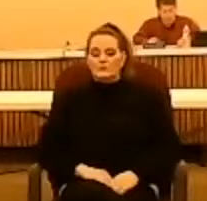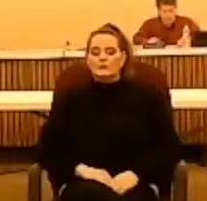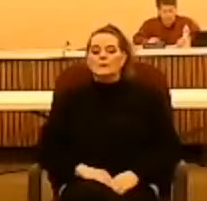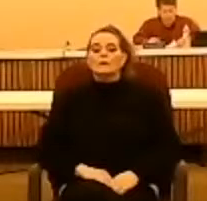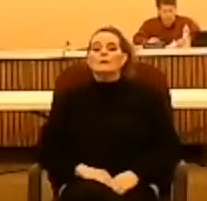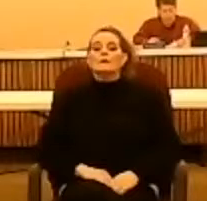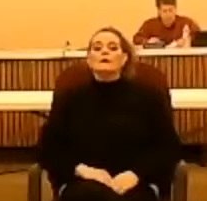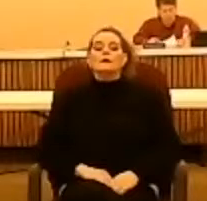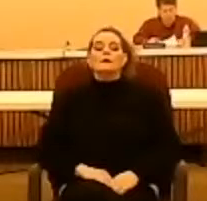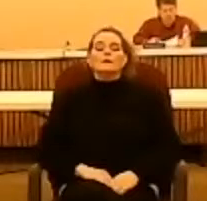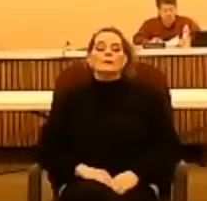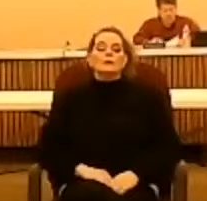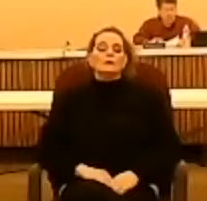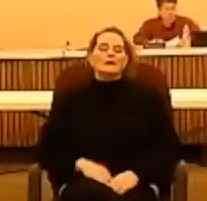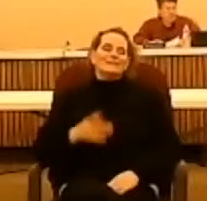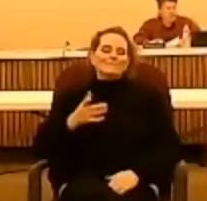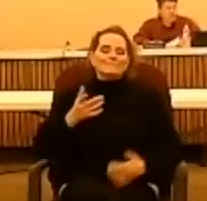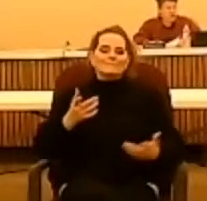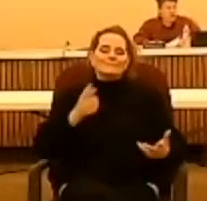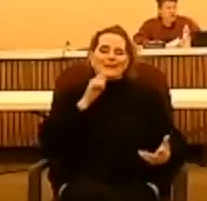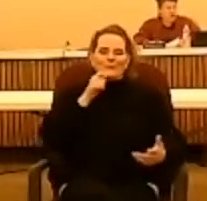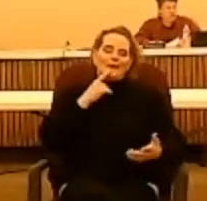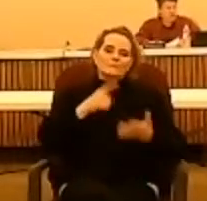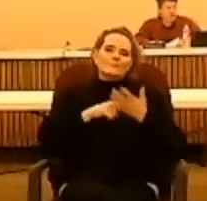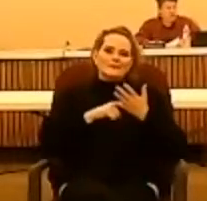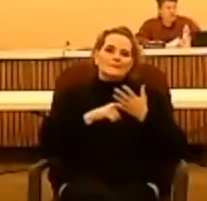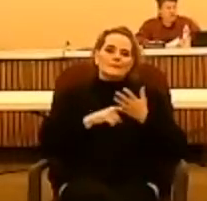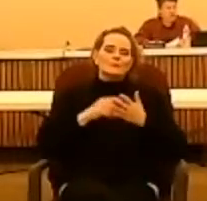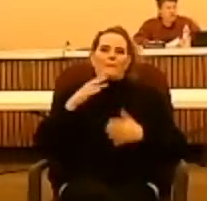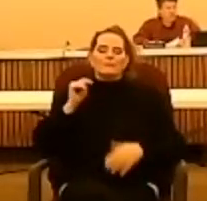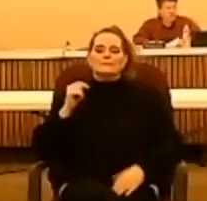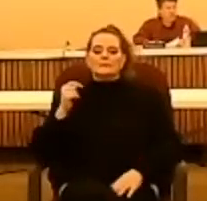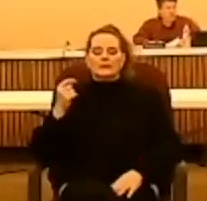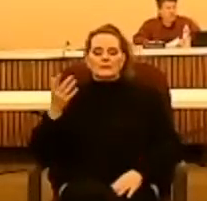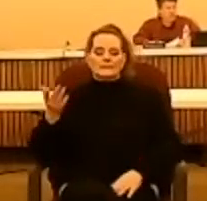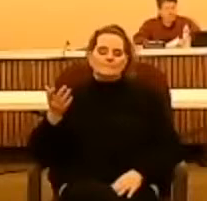I have not exactly a discussion item, but